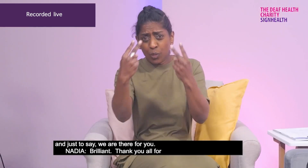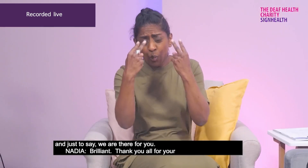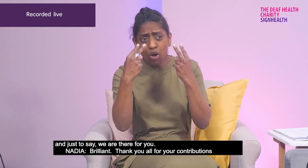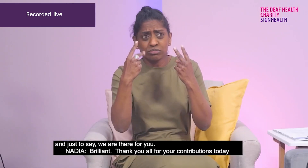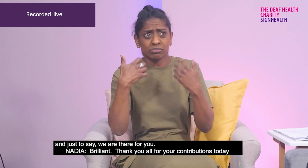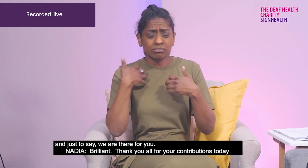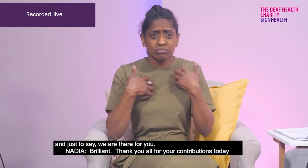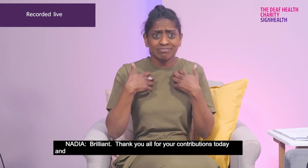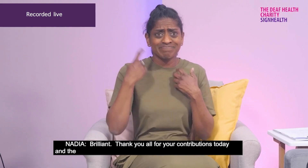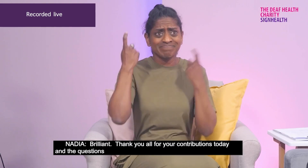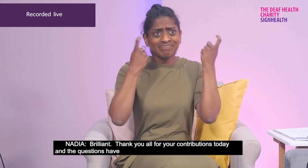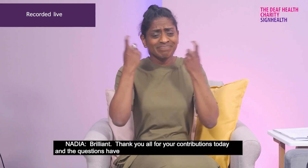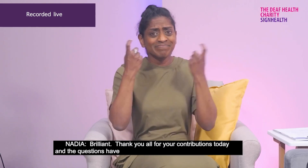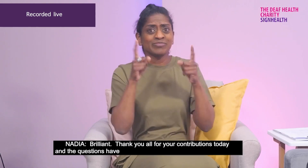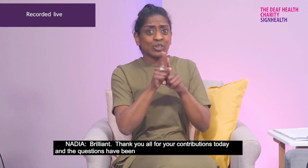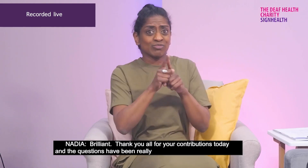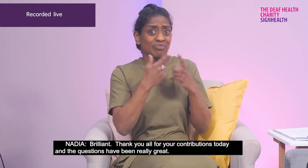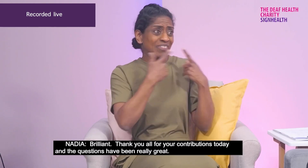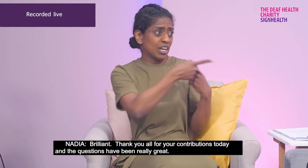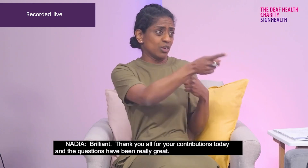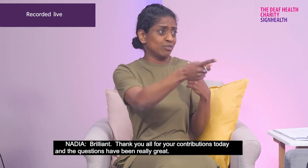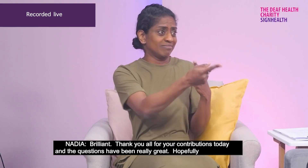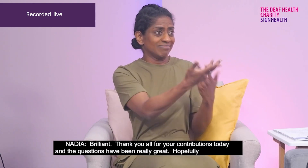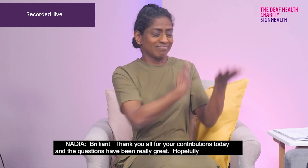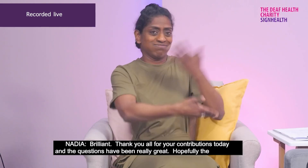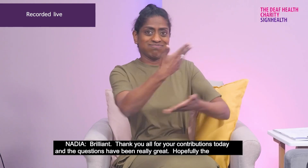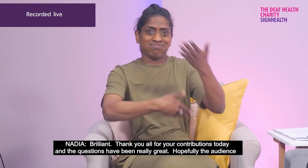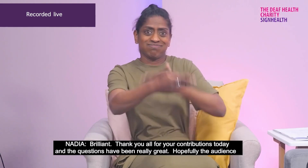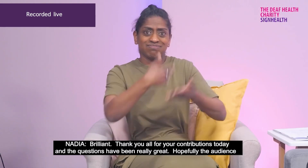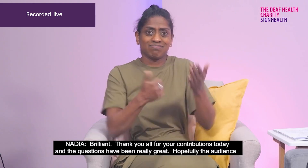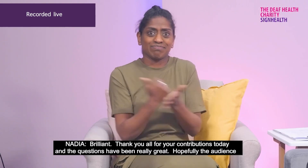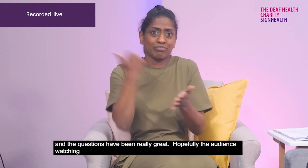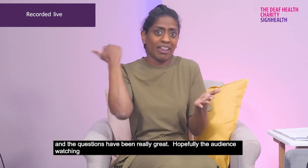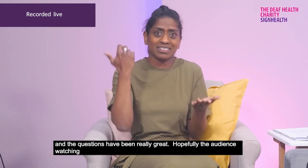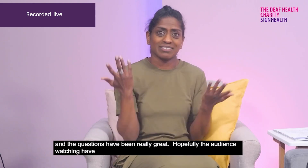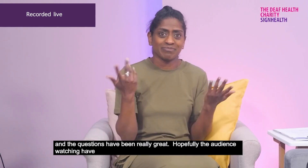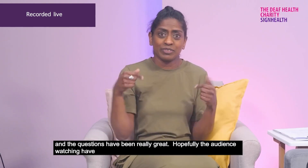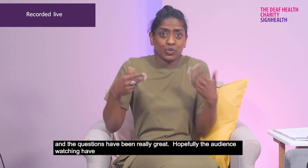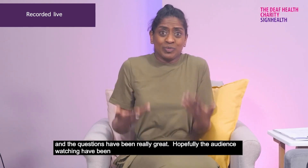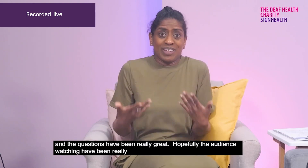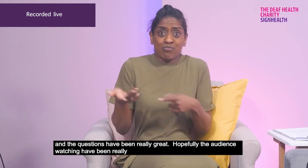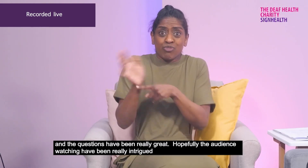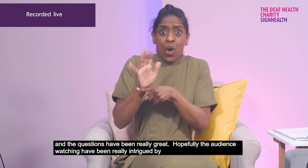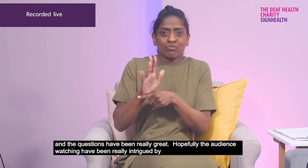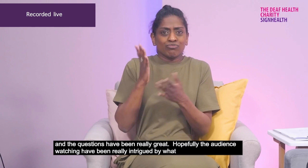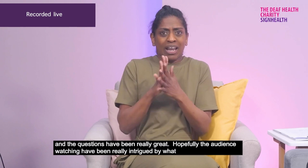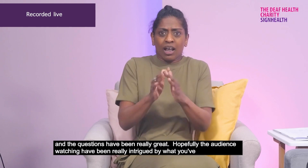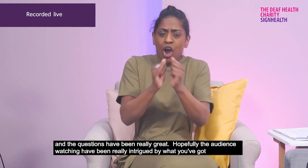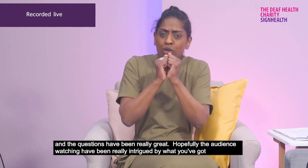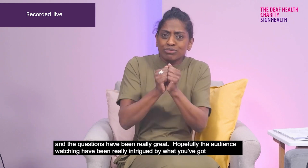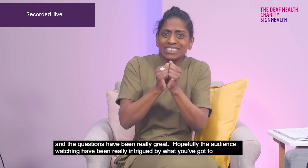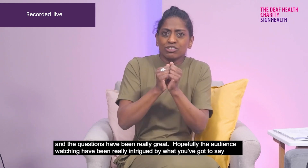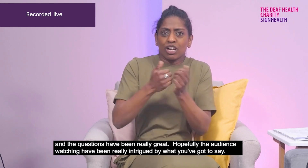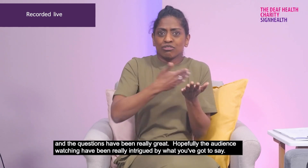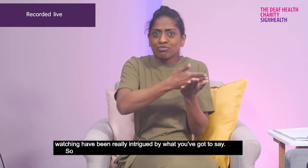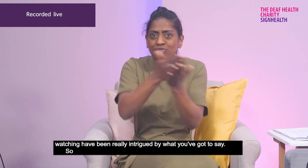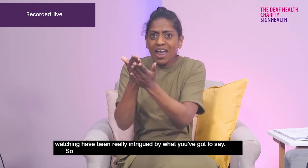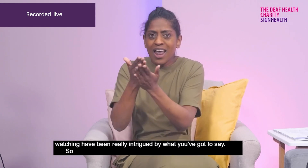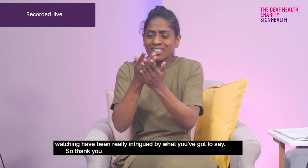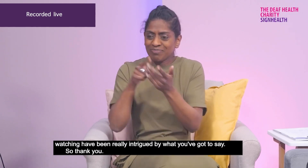watching have been really intrigued by what you've got to say. So thank you. It's been brilliant. So today's programme has been great.